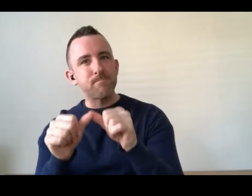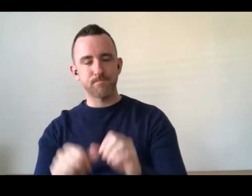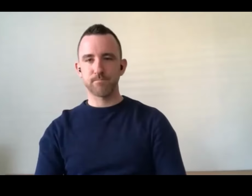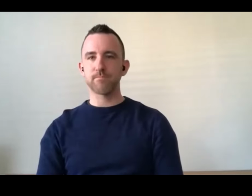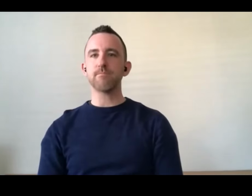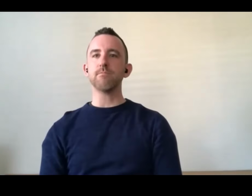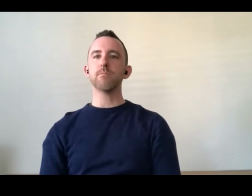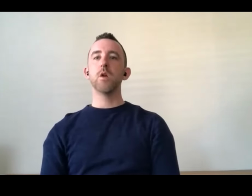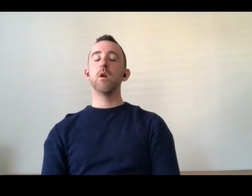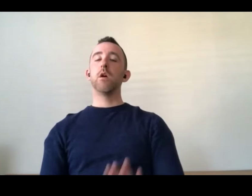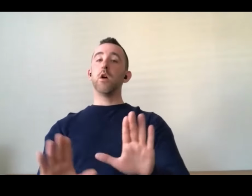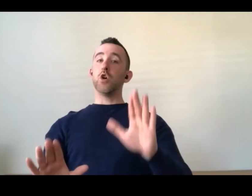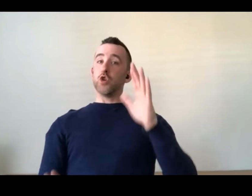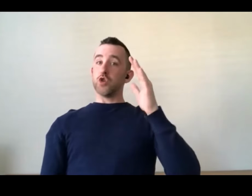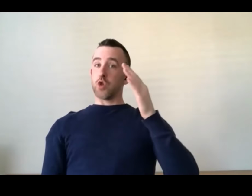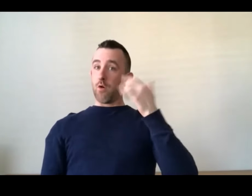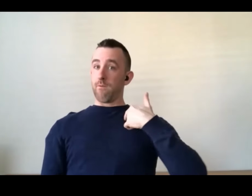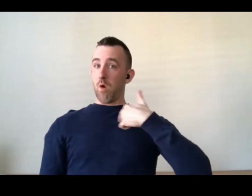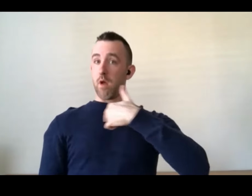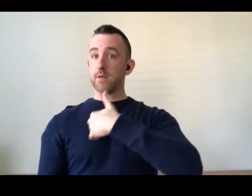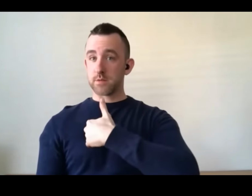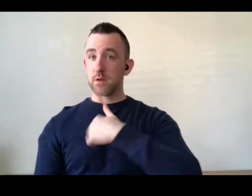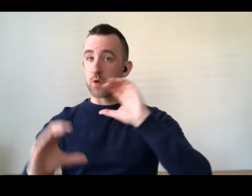So yeah, make sure from us in terms of communication,